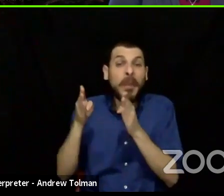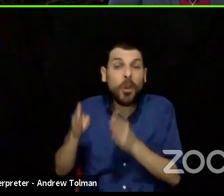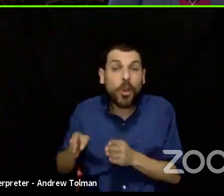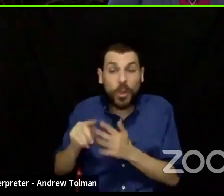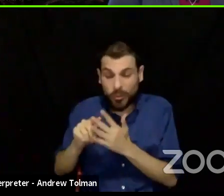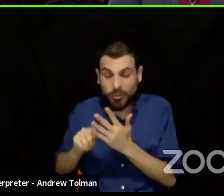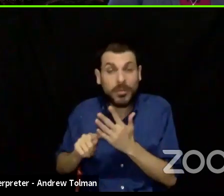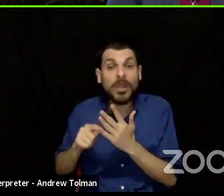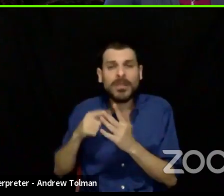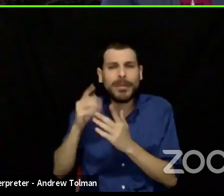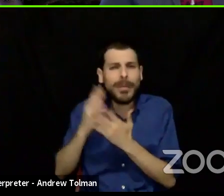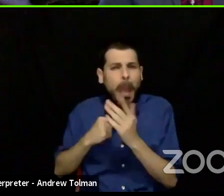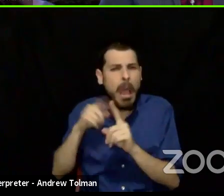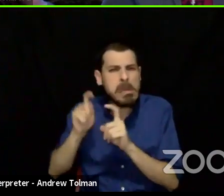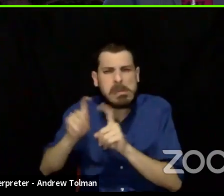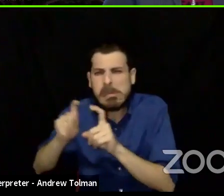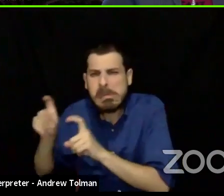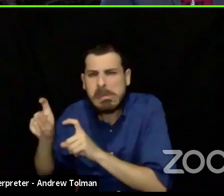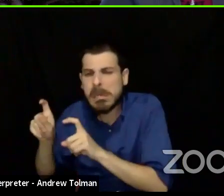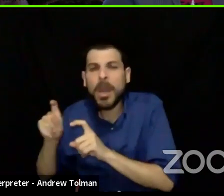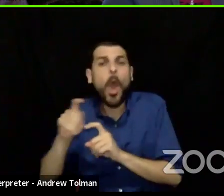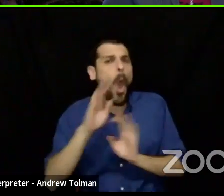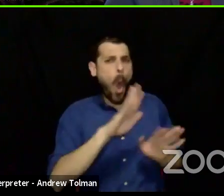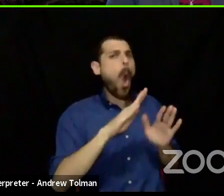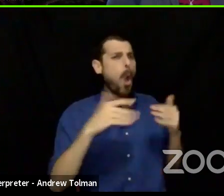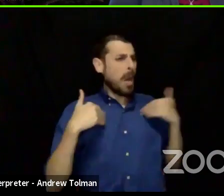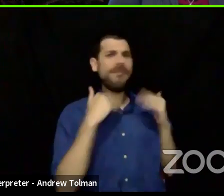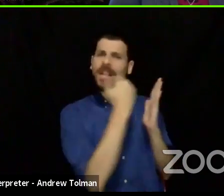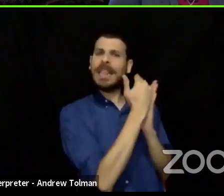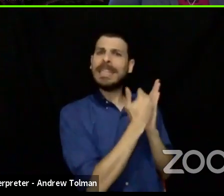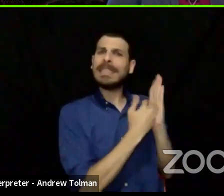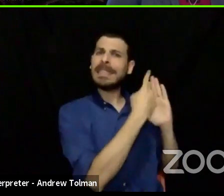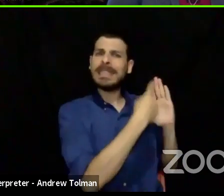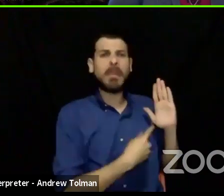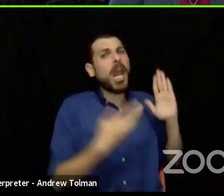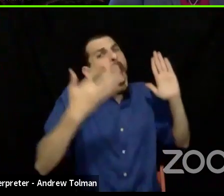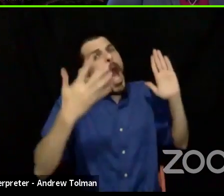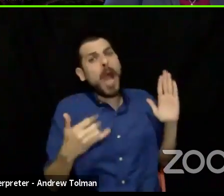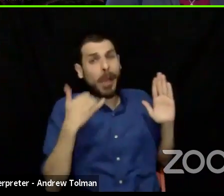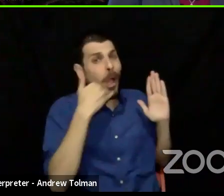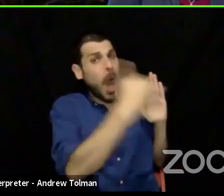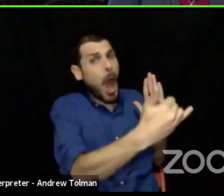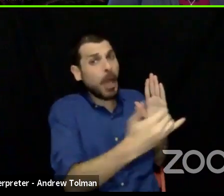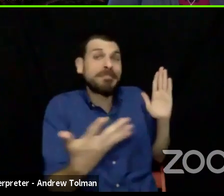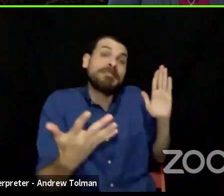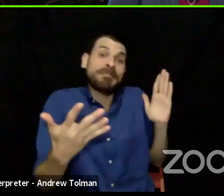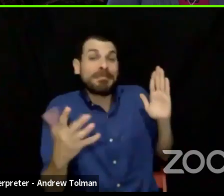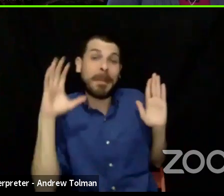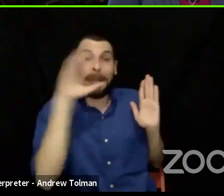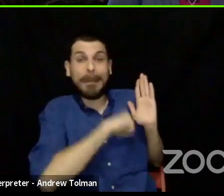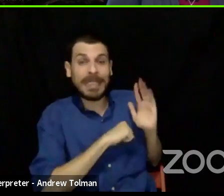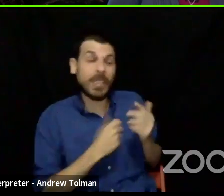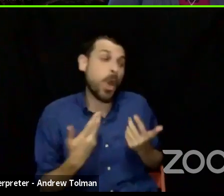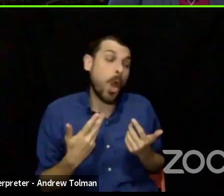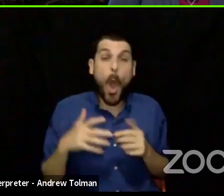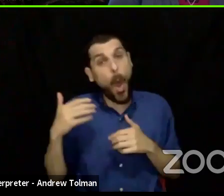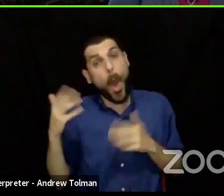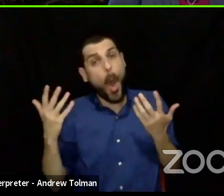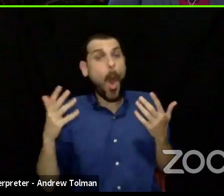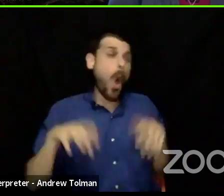were ridiculous. Like, we had a list of people, we contacted them, none of the numbers worked, or no one wanted to come to the meetings, and just different